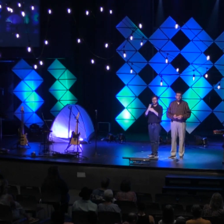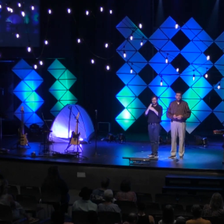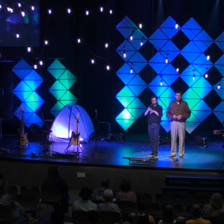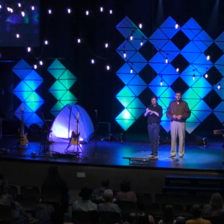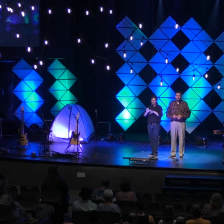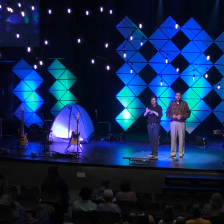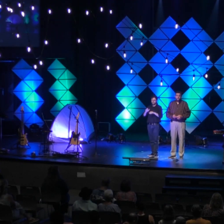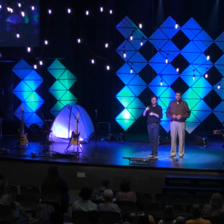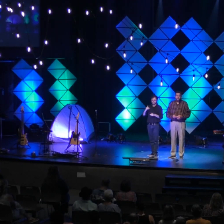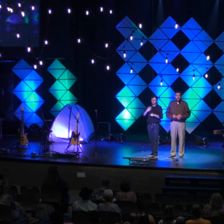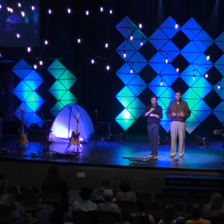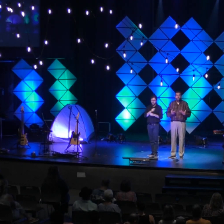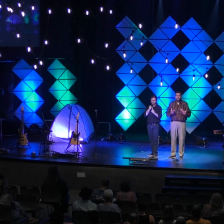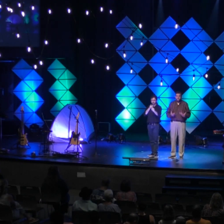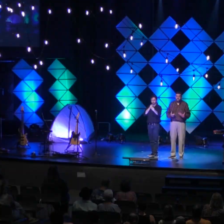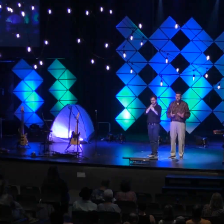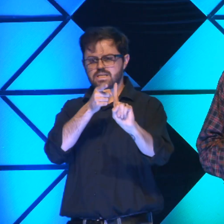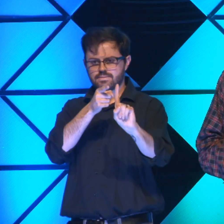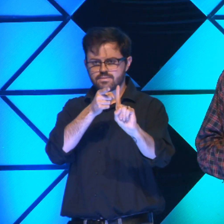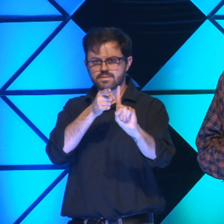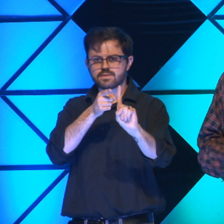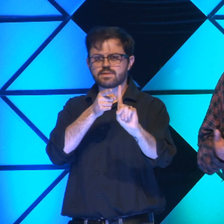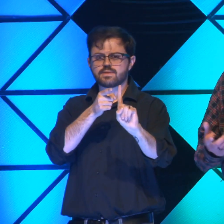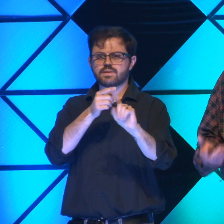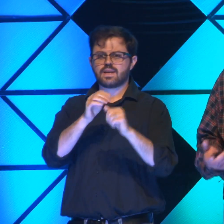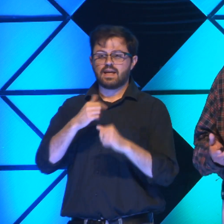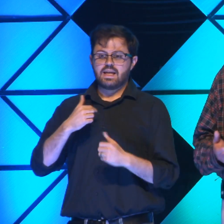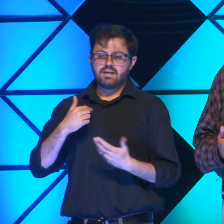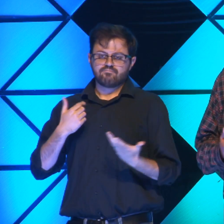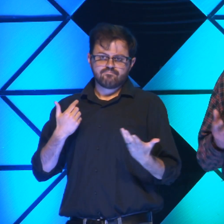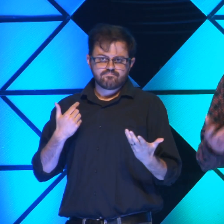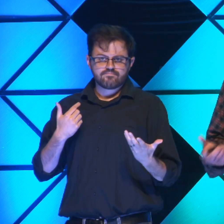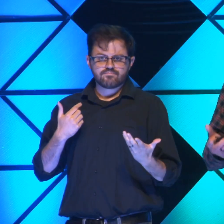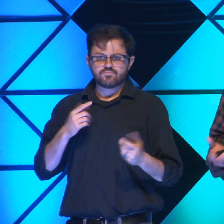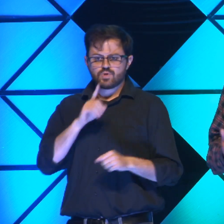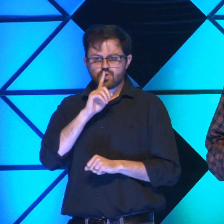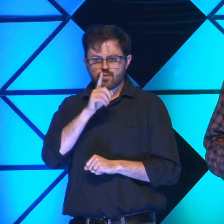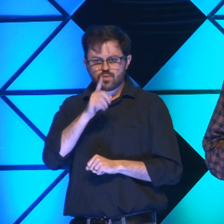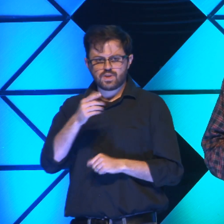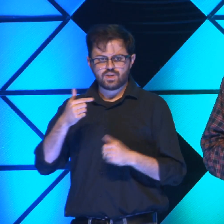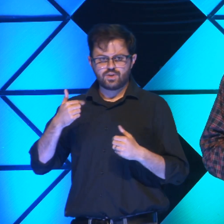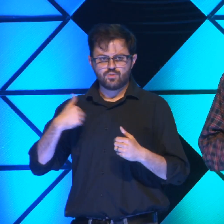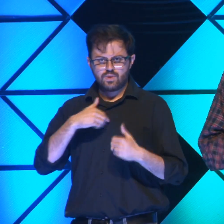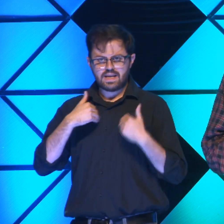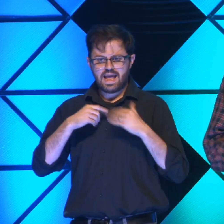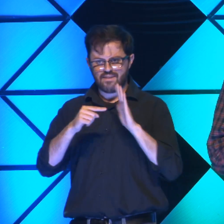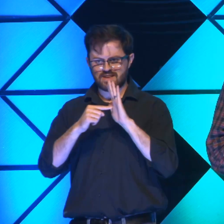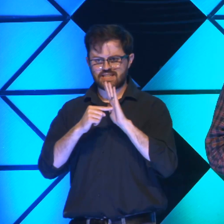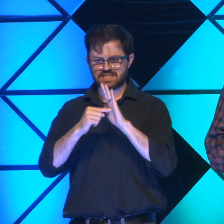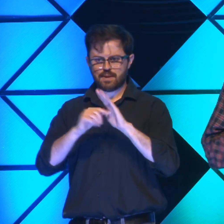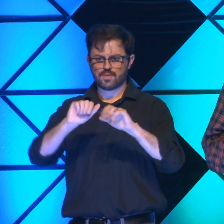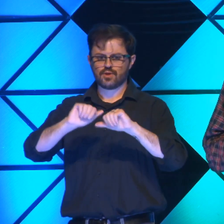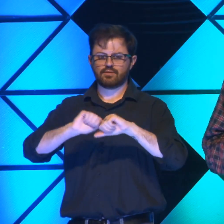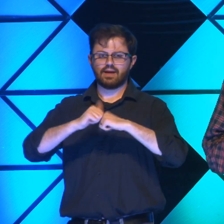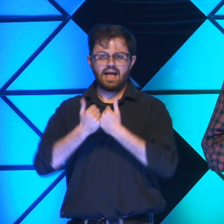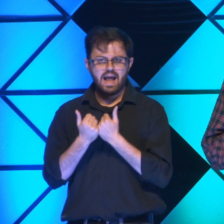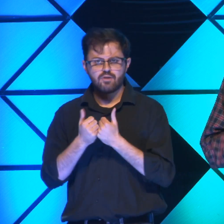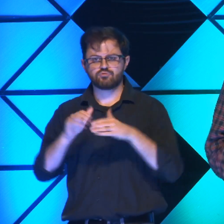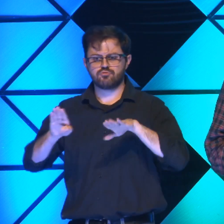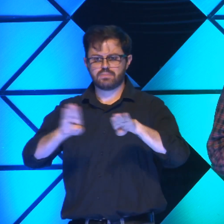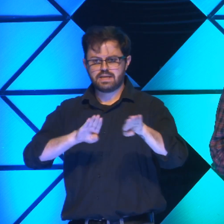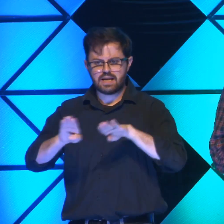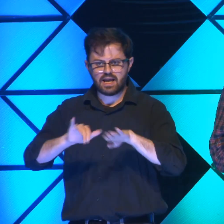world. I would say that we have an illustration of how to be a peacemaker in this parable. I would say